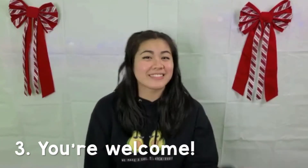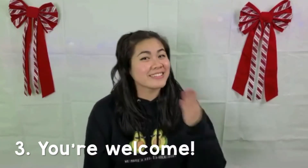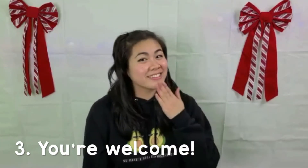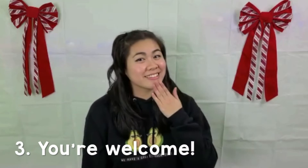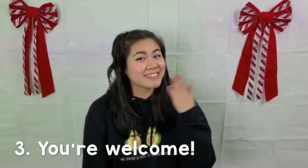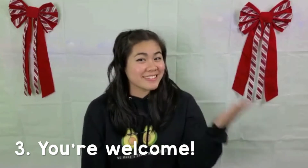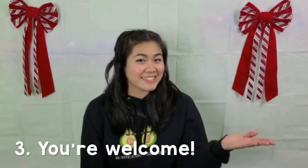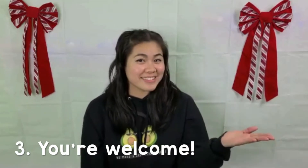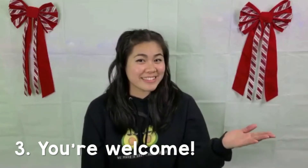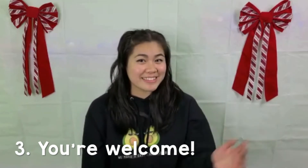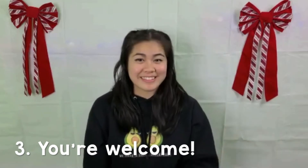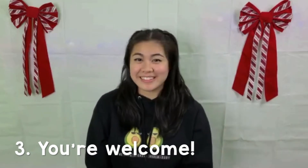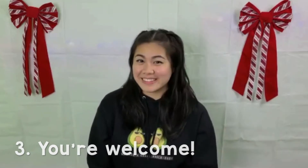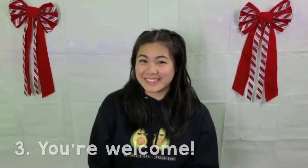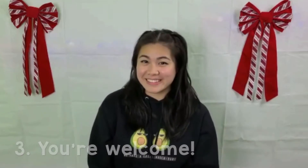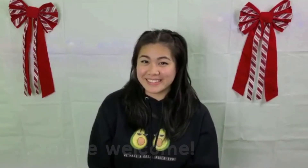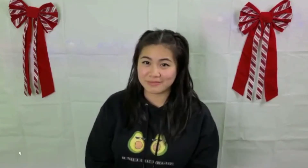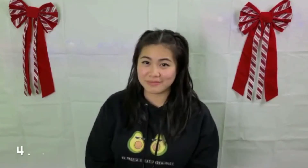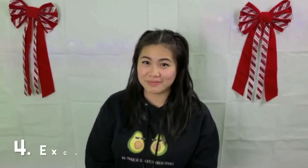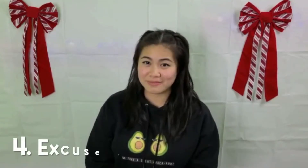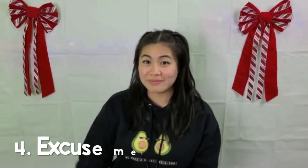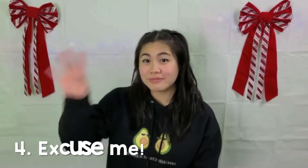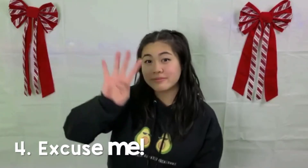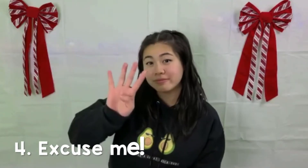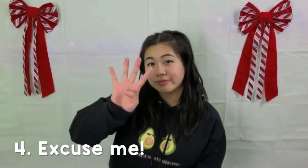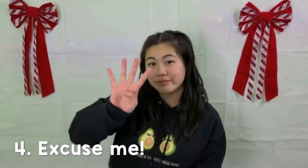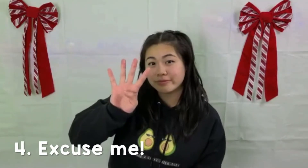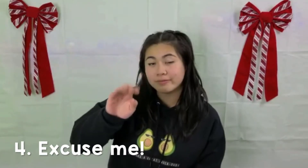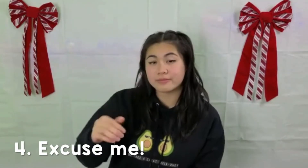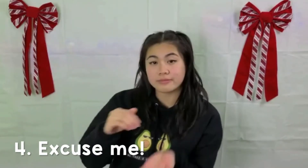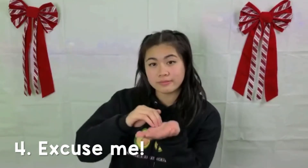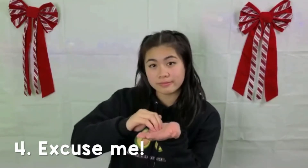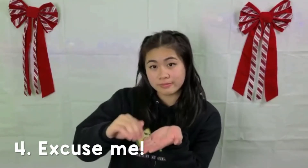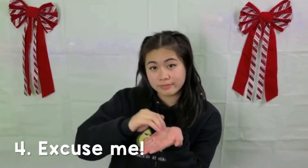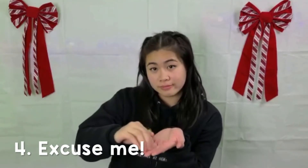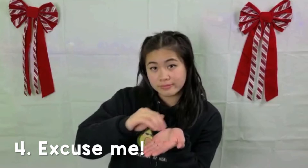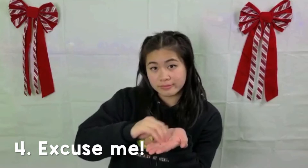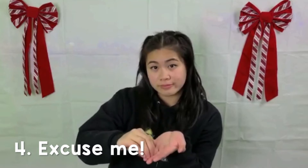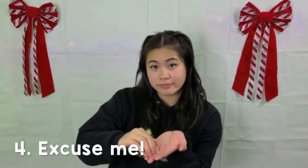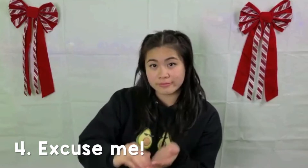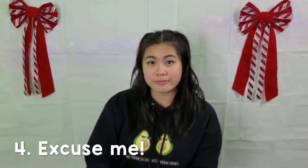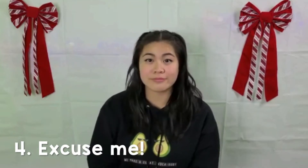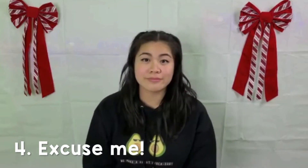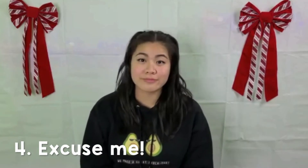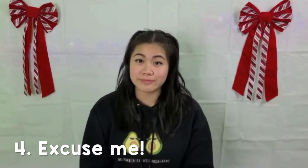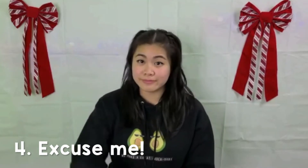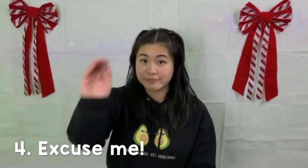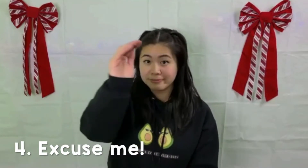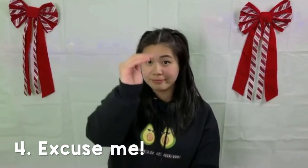You're welcome. Number four is excuse me. You're going to cup your hands, one hand,